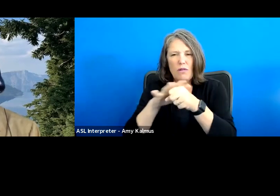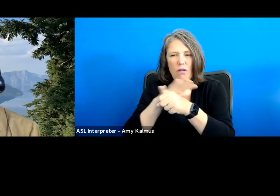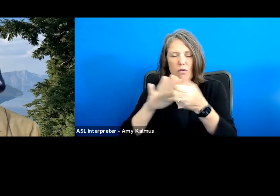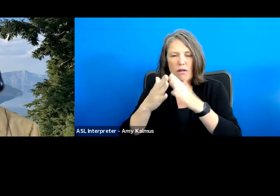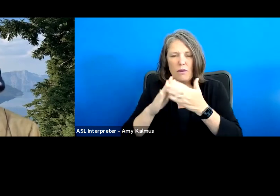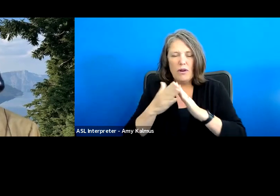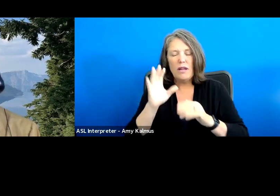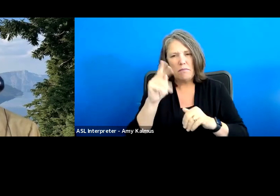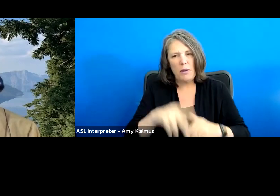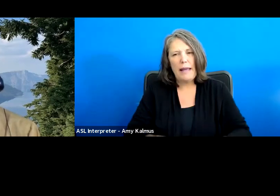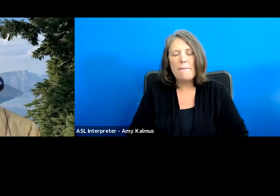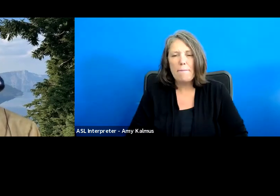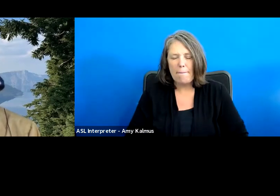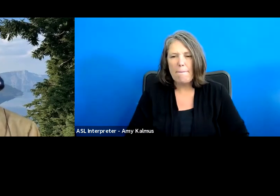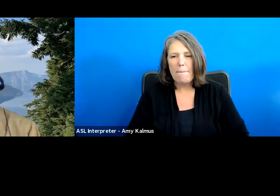Okay.